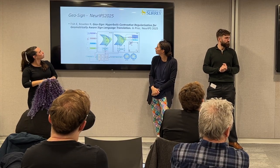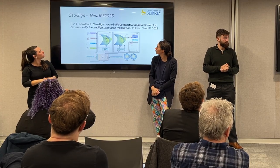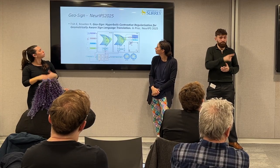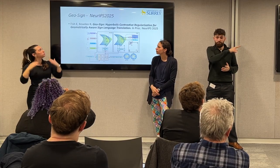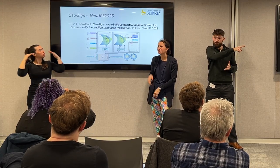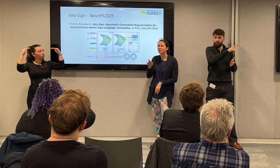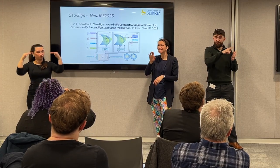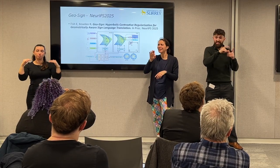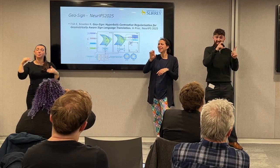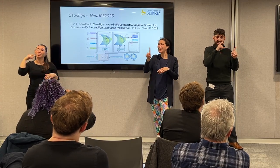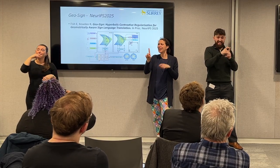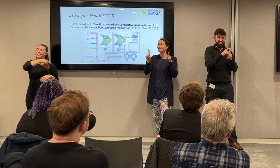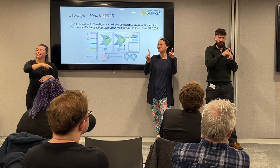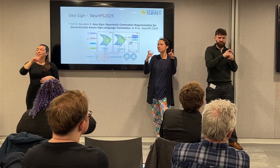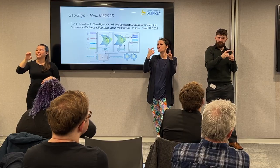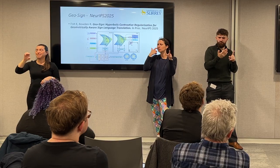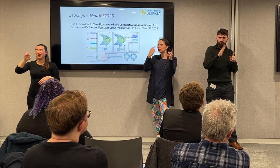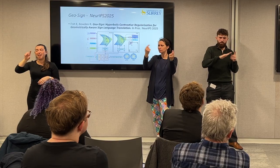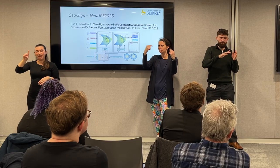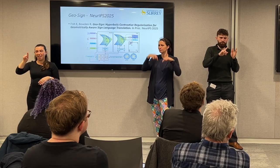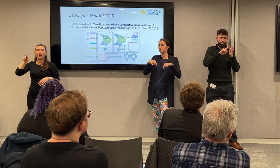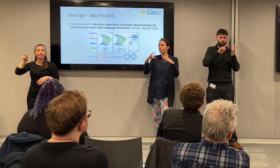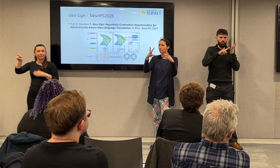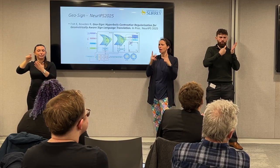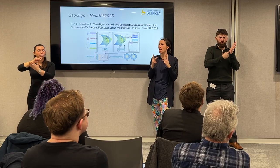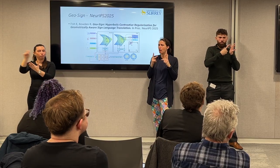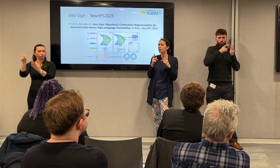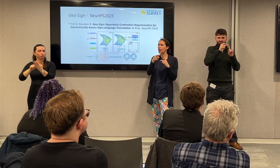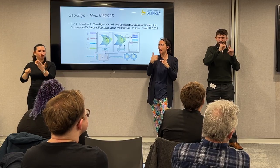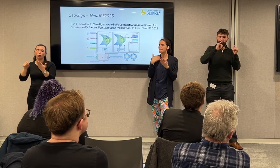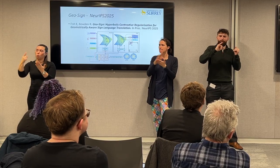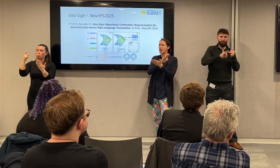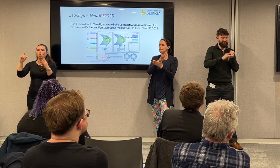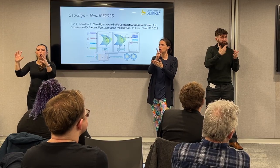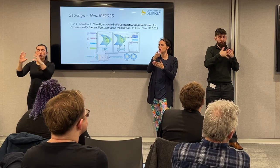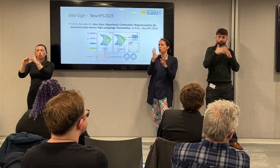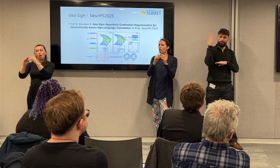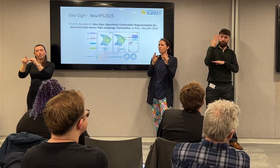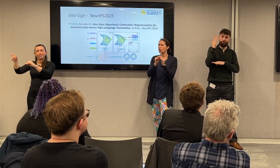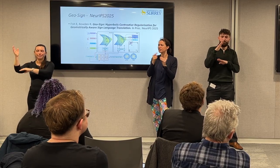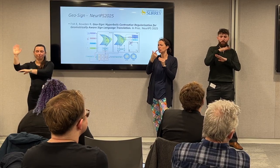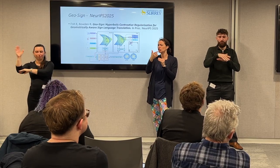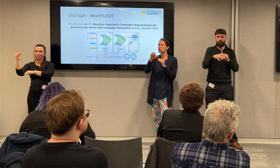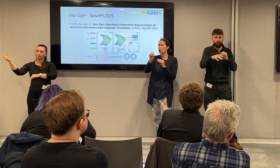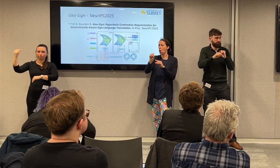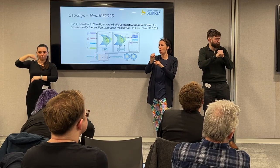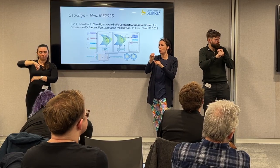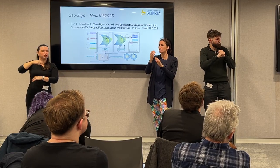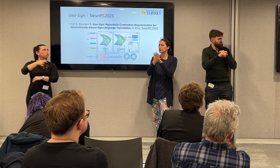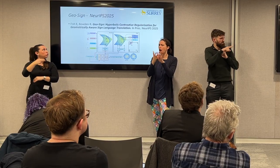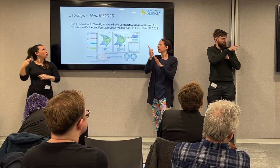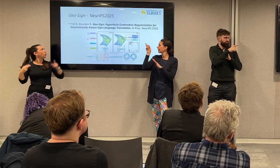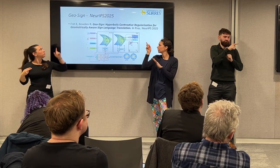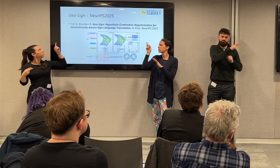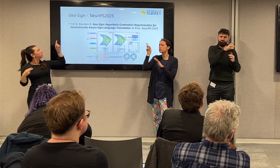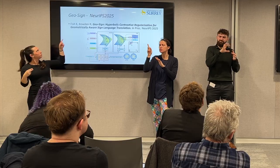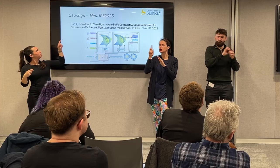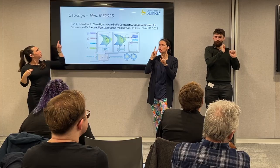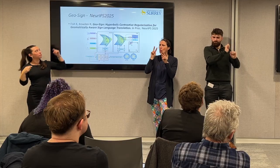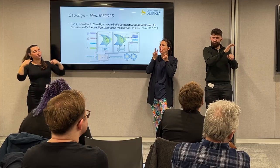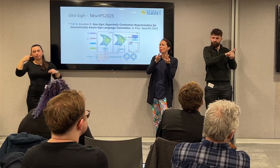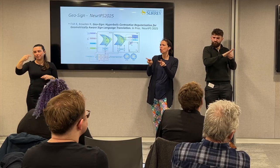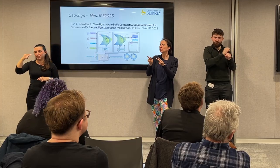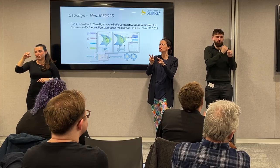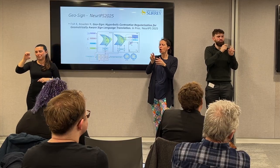Ed's just back from Eurips, and he had a paper there, so I'm giving a plug to him, called Geosign, and this was really looking at